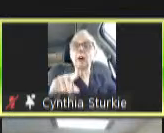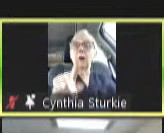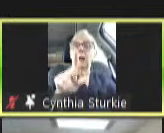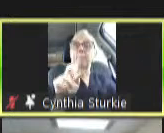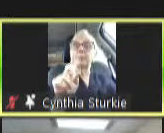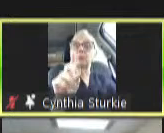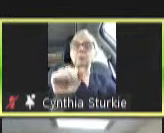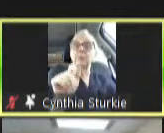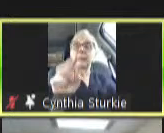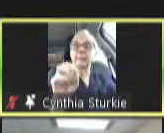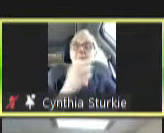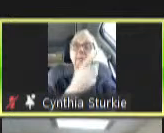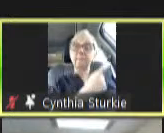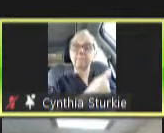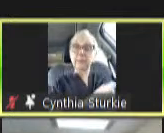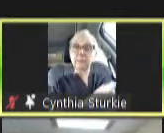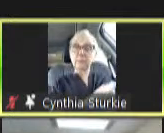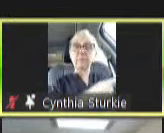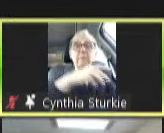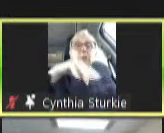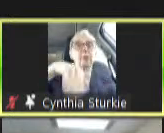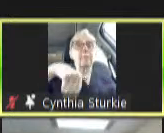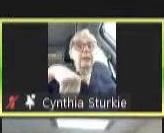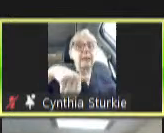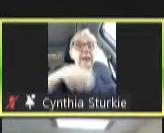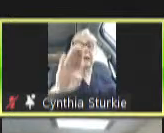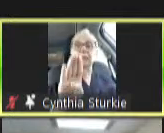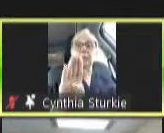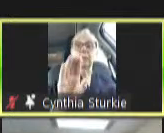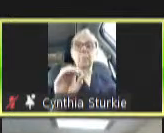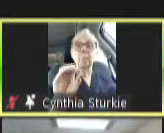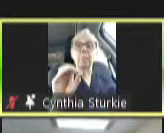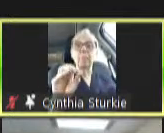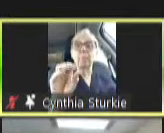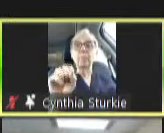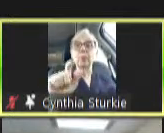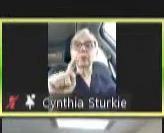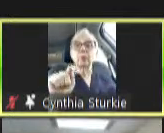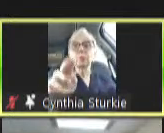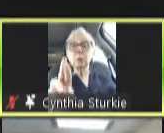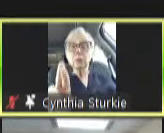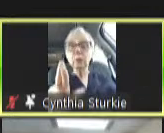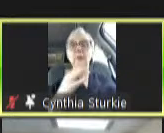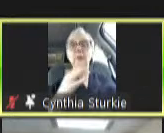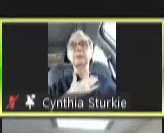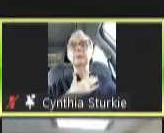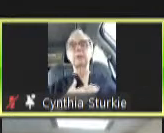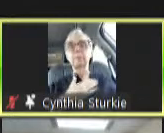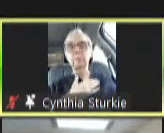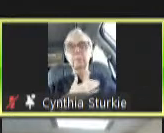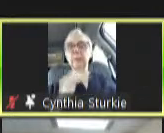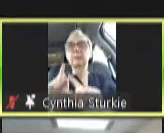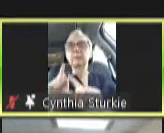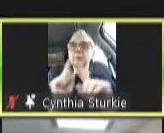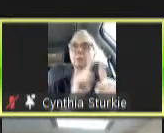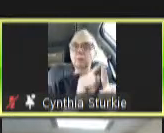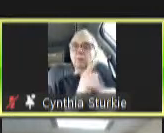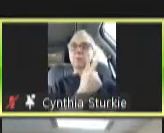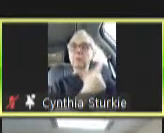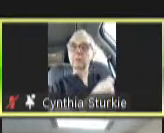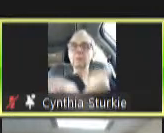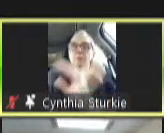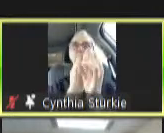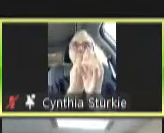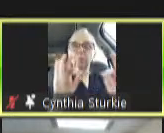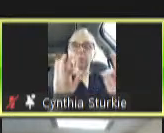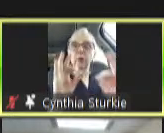vaccinations. And so if you haven't had the opportunity yet to go and get your vaccine, it's free, it's